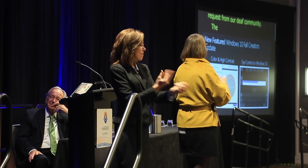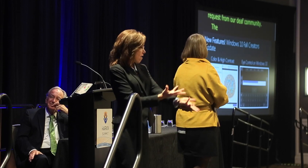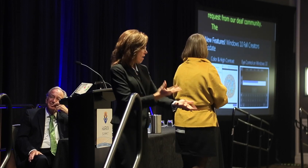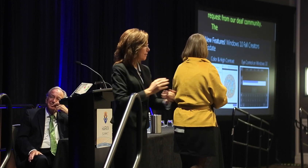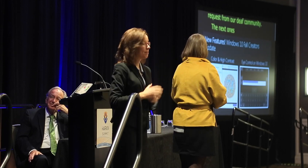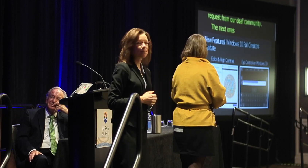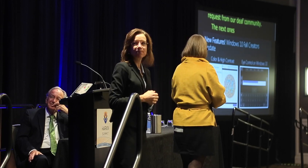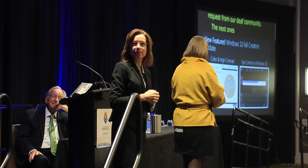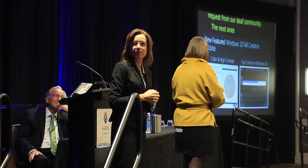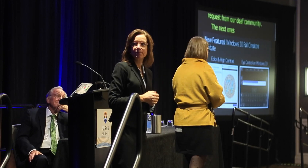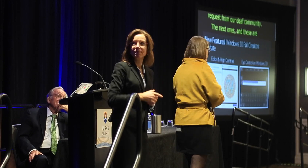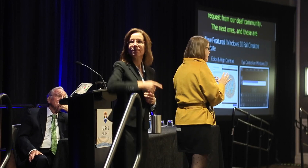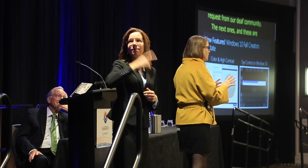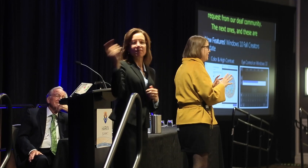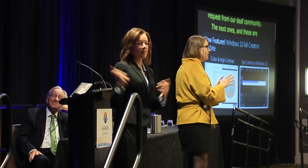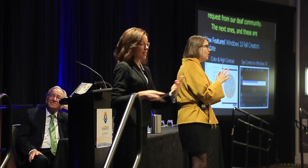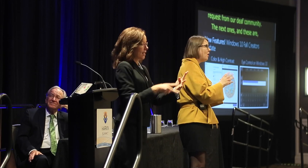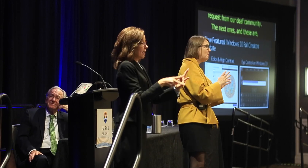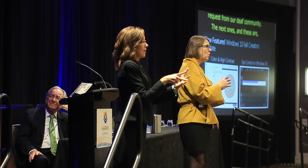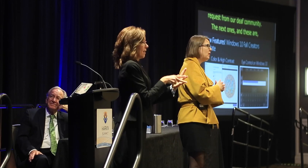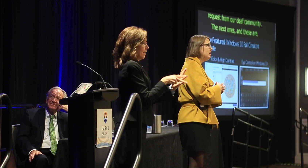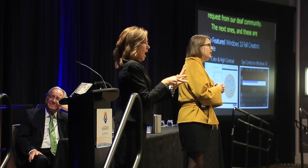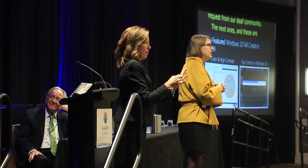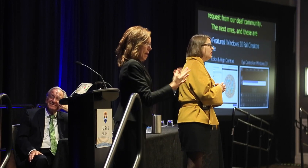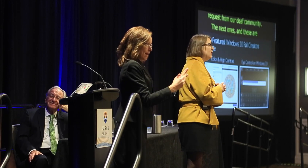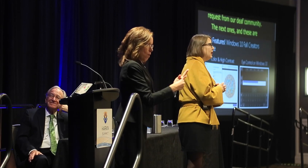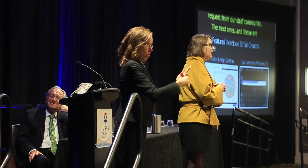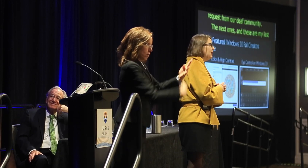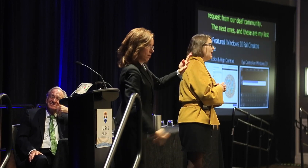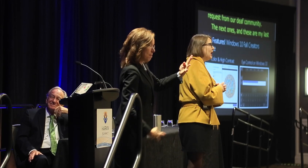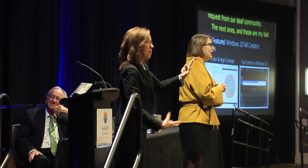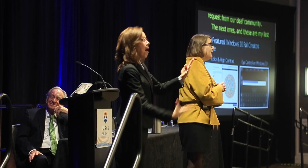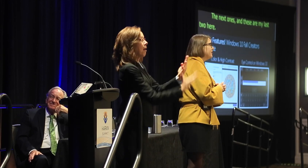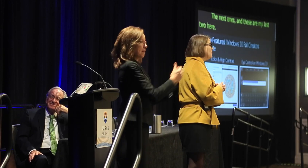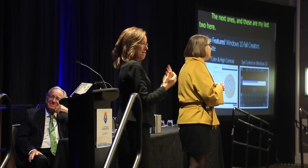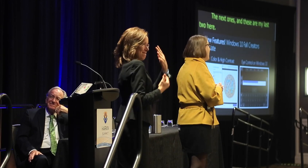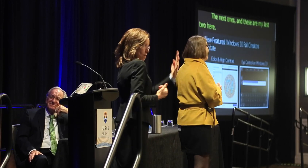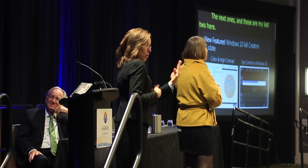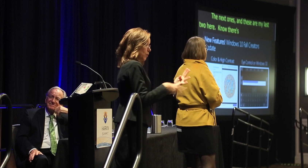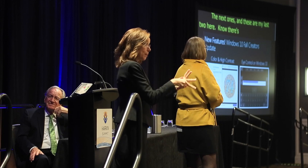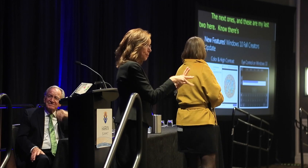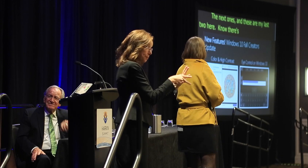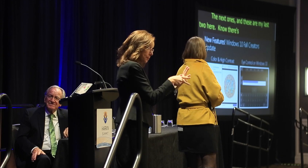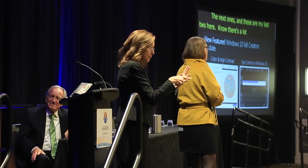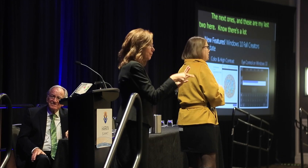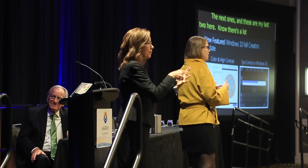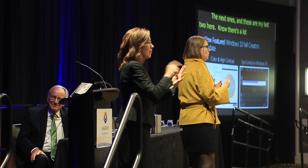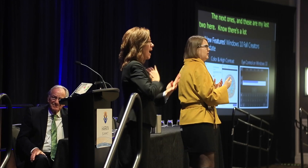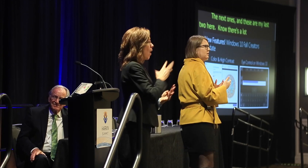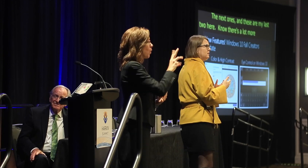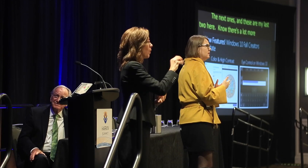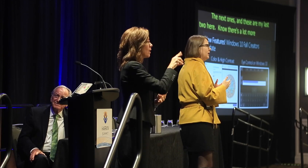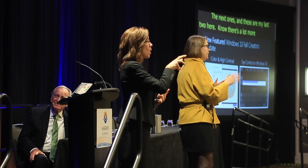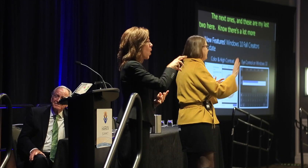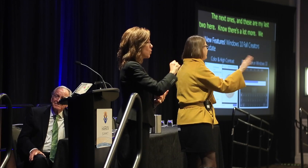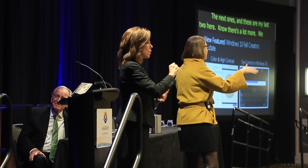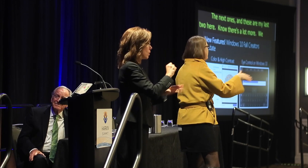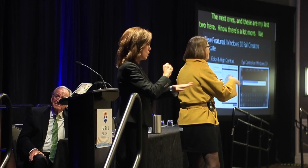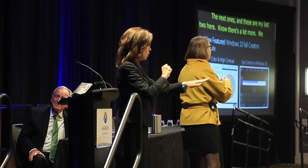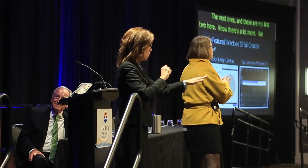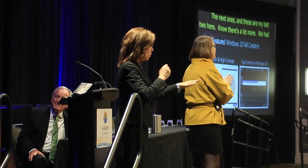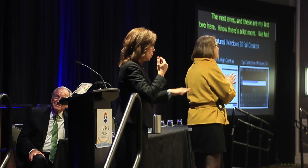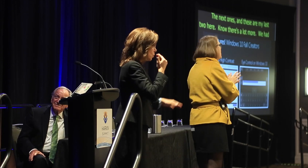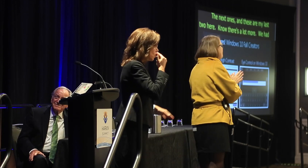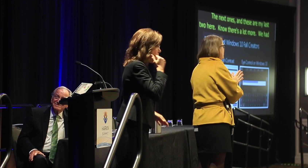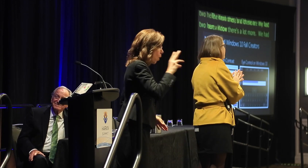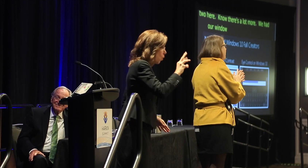two are my last two here, but know that there's a lot more, is that we had our Windows. Who's heard of Windows? I'm